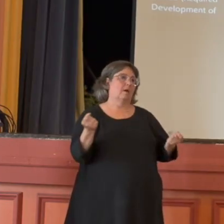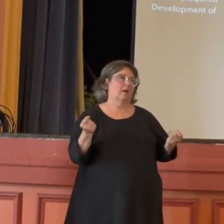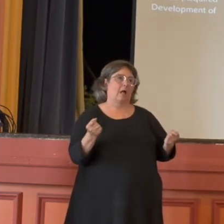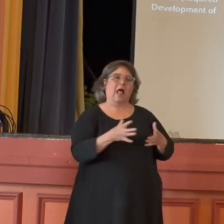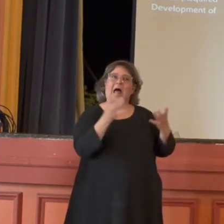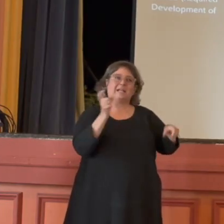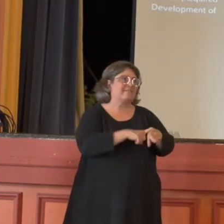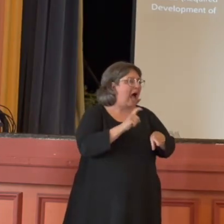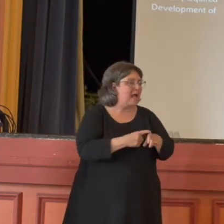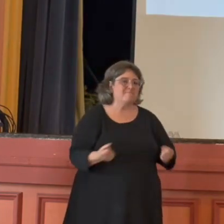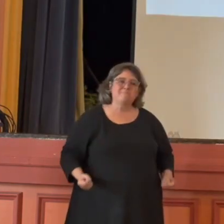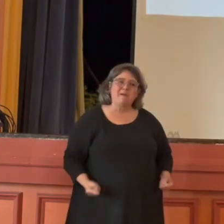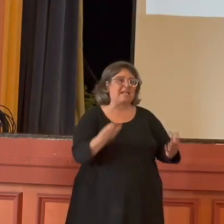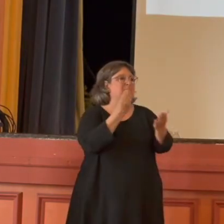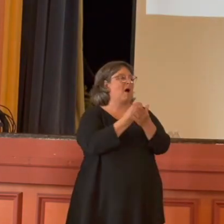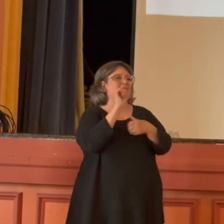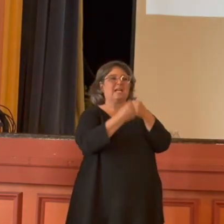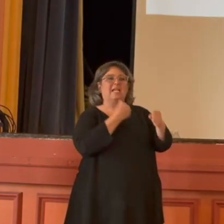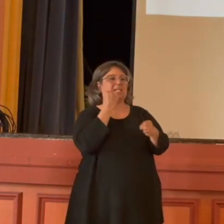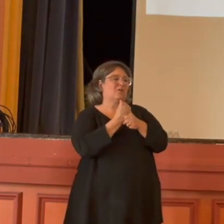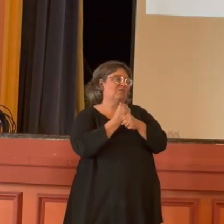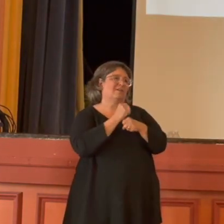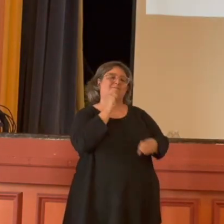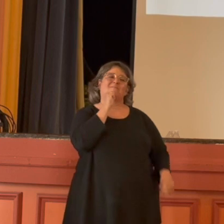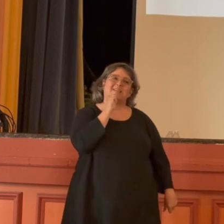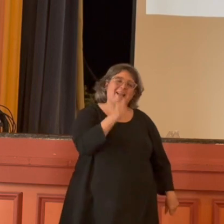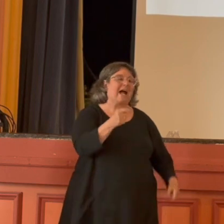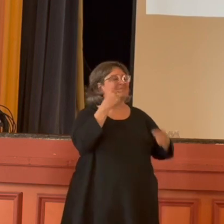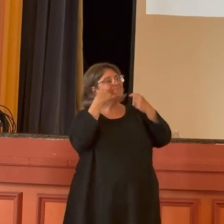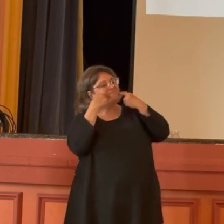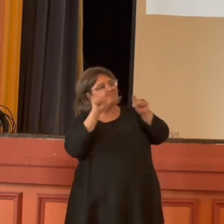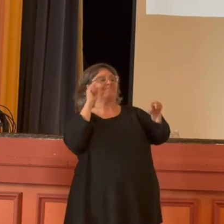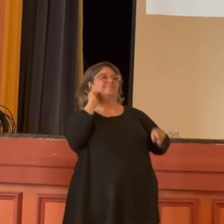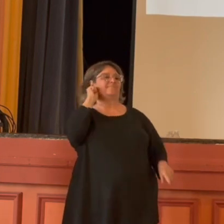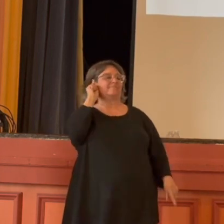a lot of money over the next 10 years and not getting to finish.